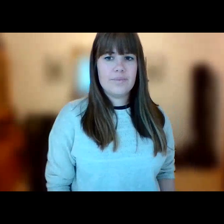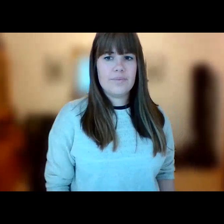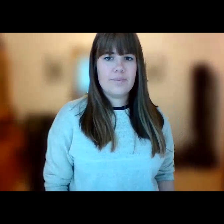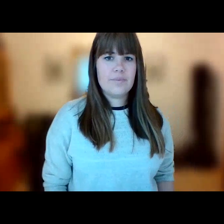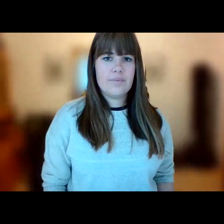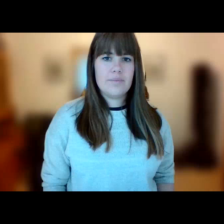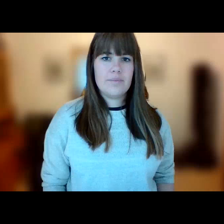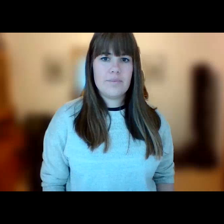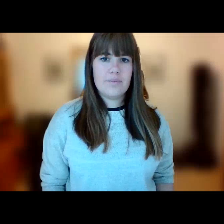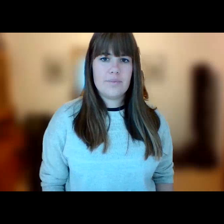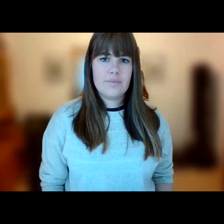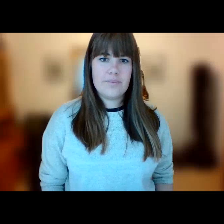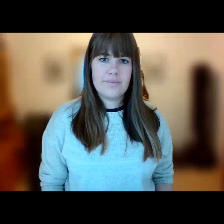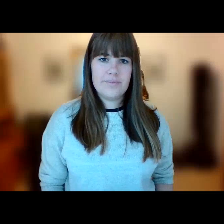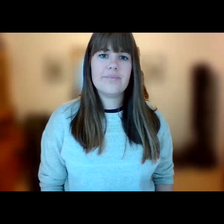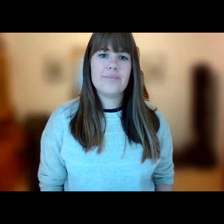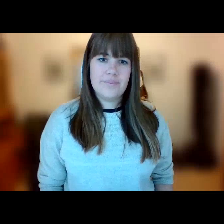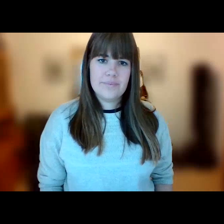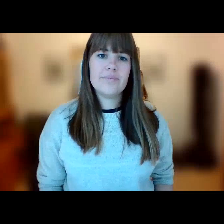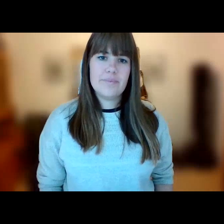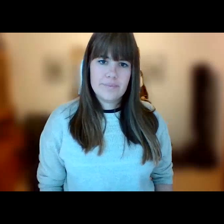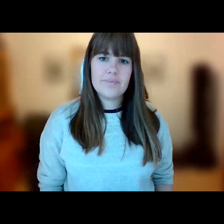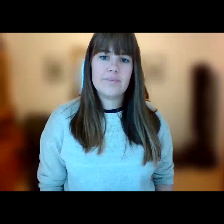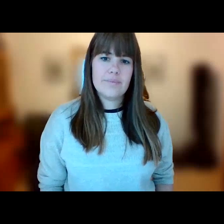and then you can register for free on them links as well.